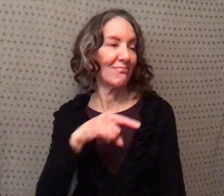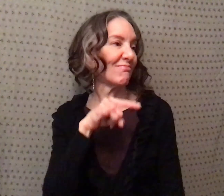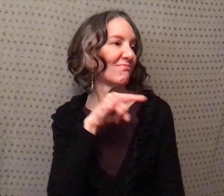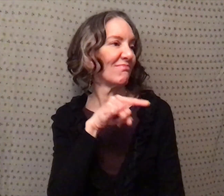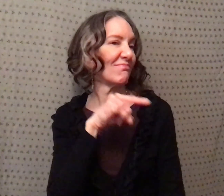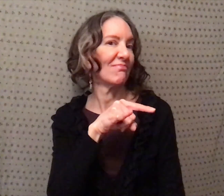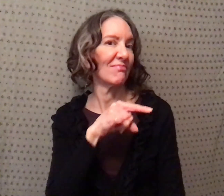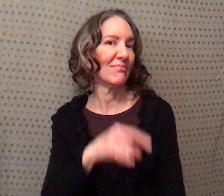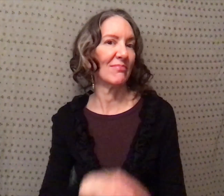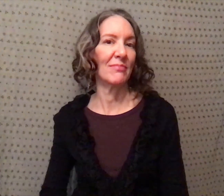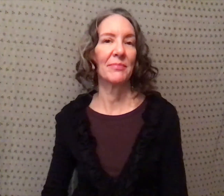I mocked him.